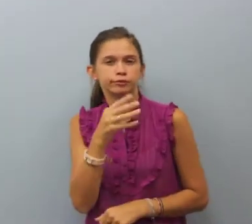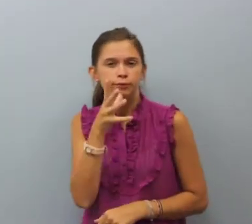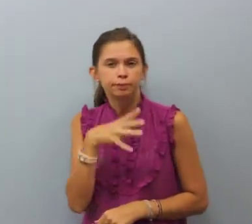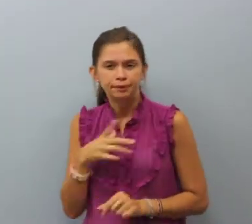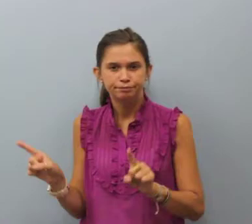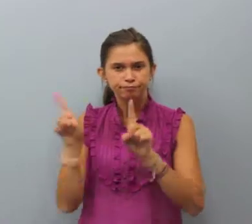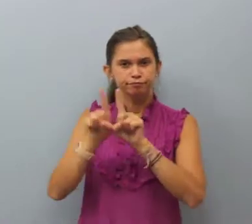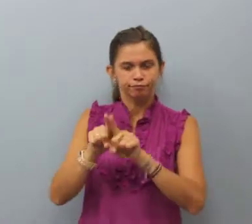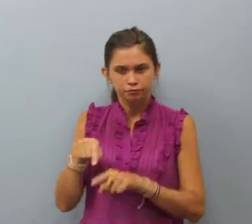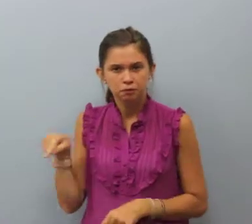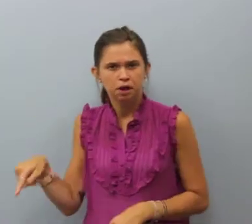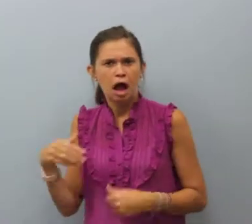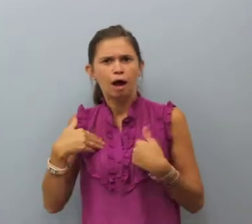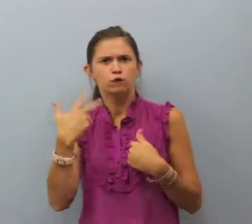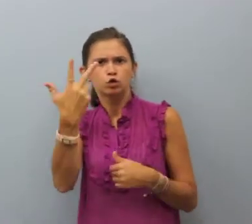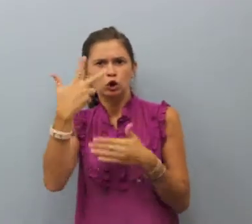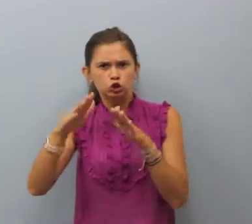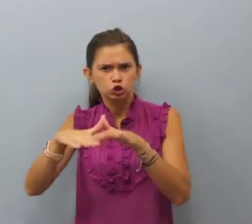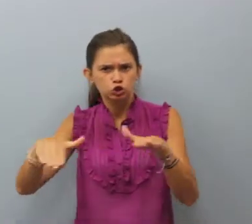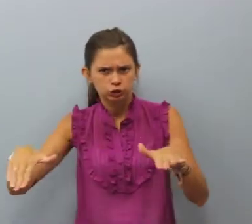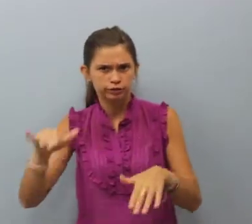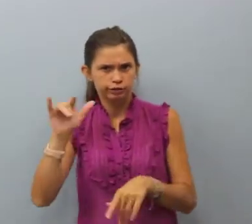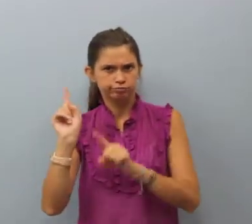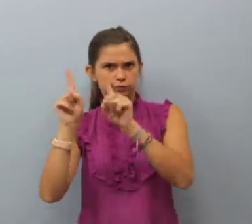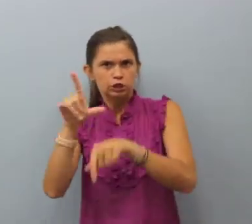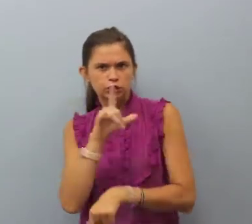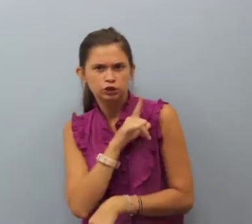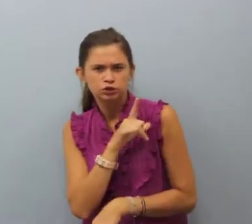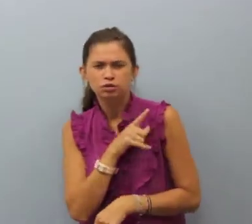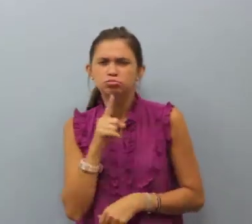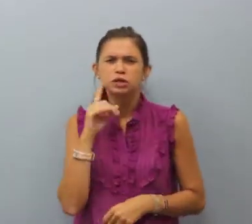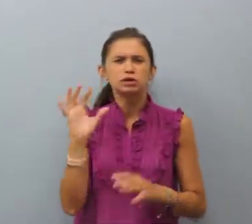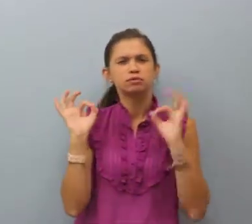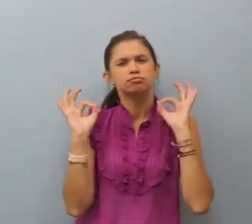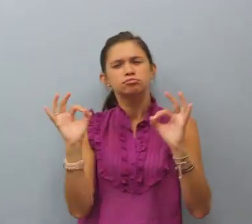WCI. Her family's doing well.